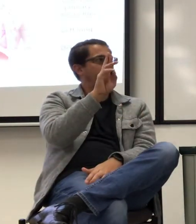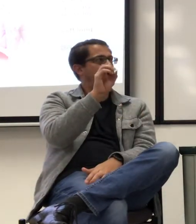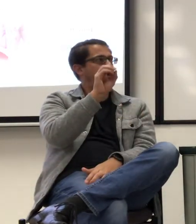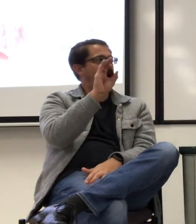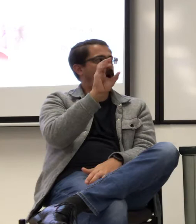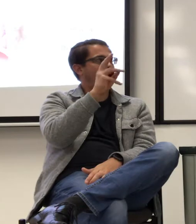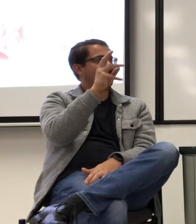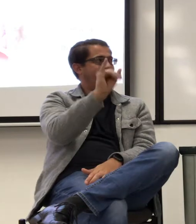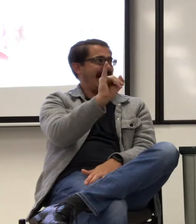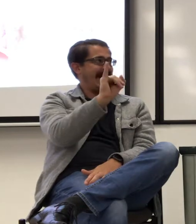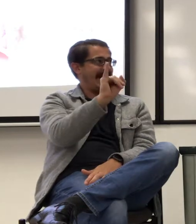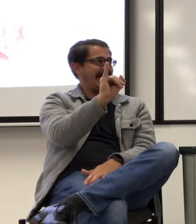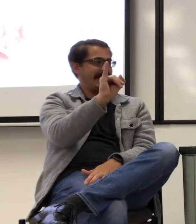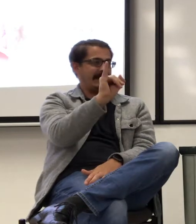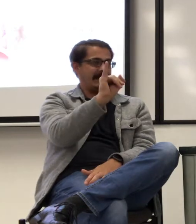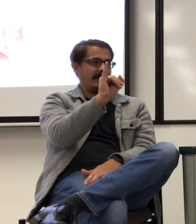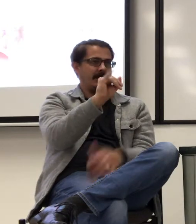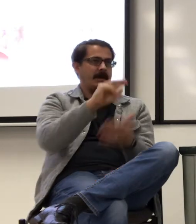plural, bronchus singular,